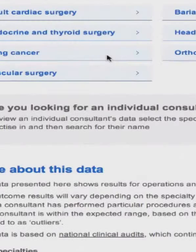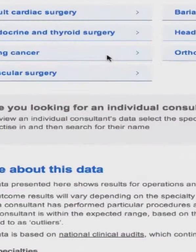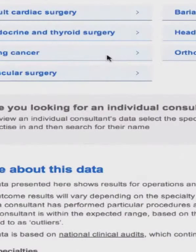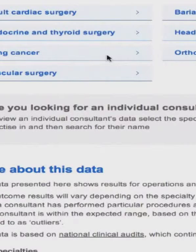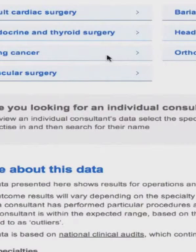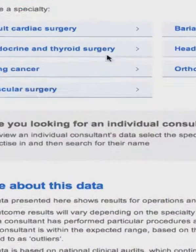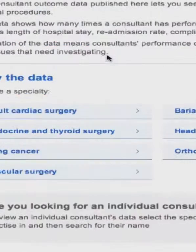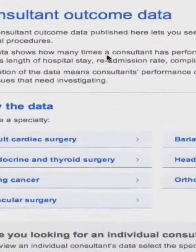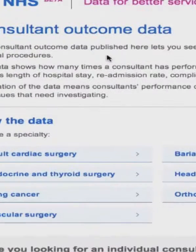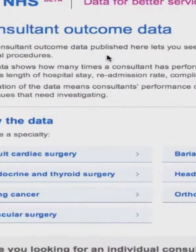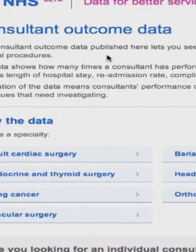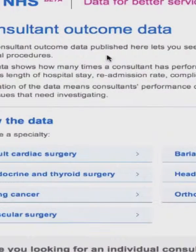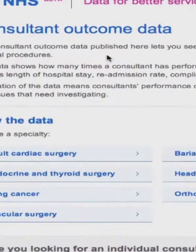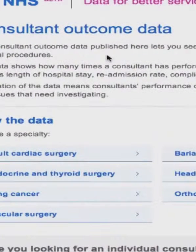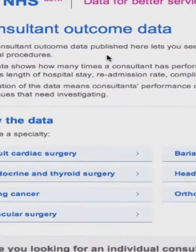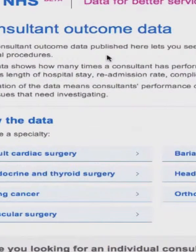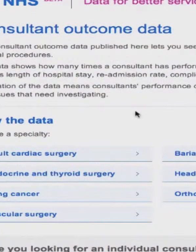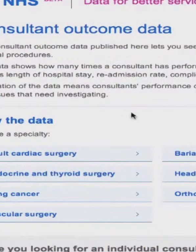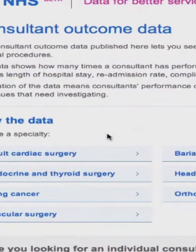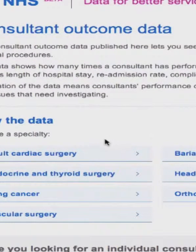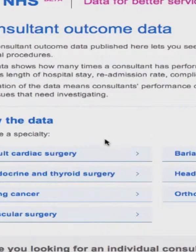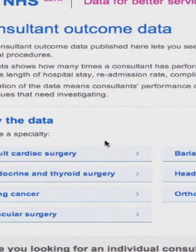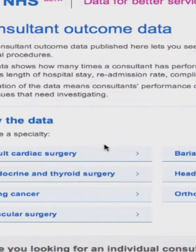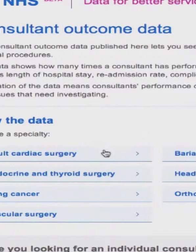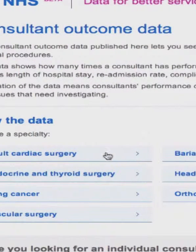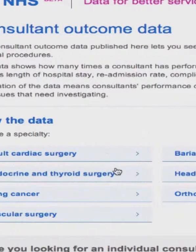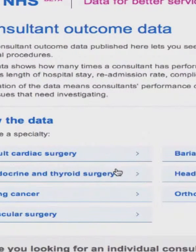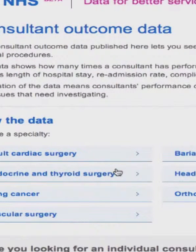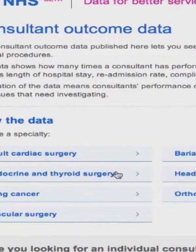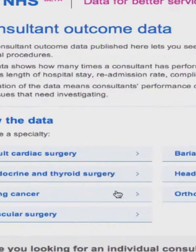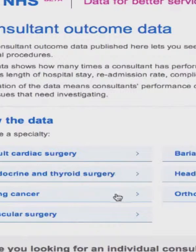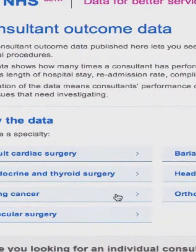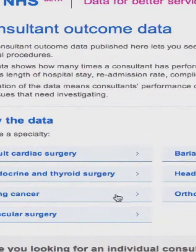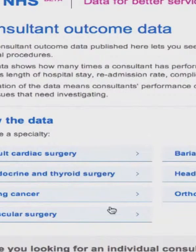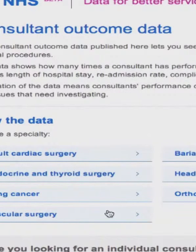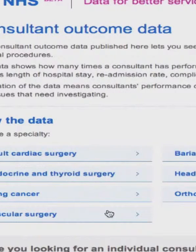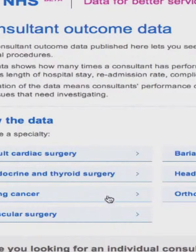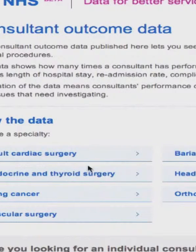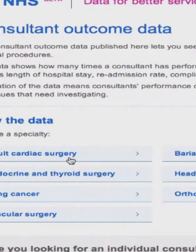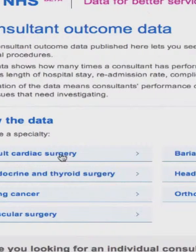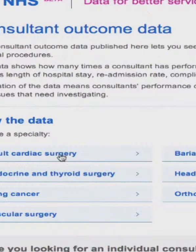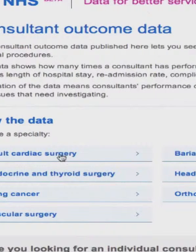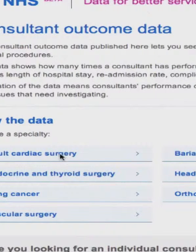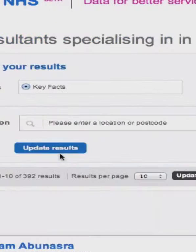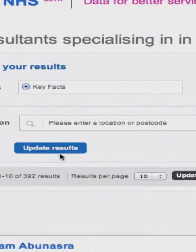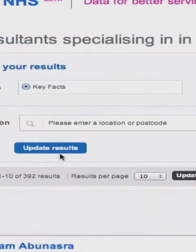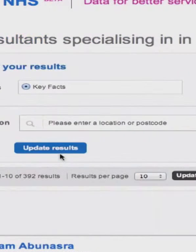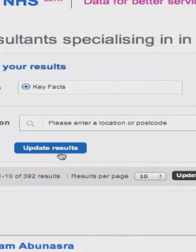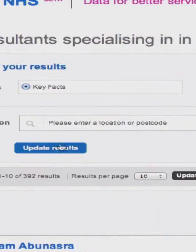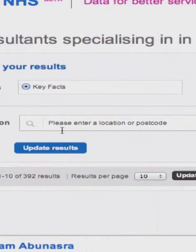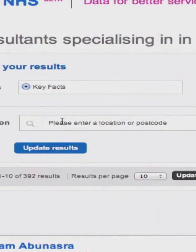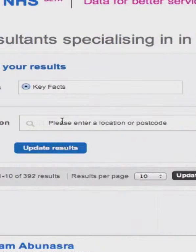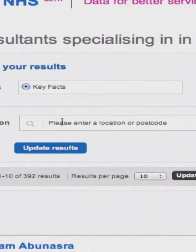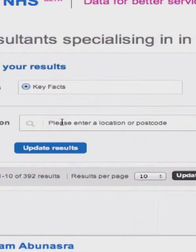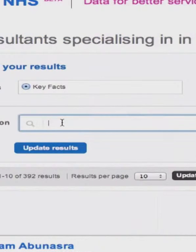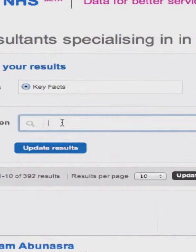there. So that gives all that stuff. Those are the specialties out there. We could look at endocrine, thyroid, lung cancer, vascular, but we'll look at adult cardiac surgery